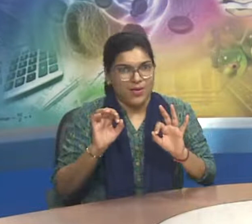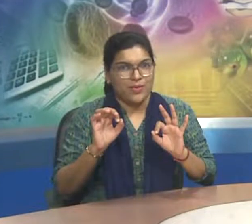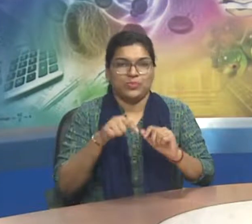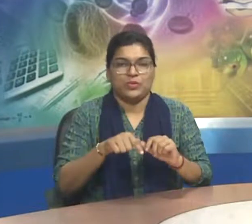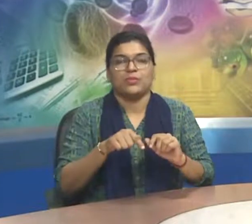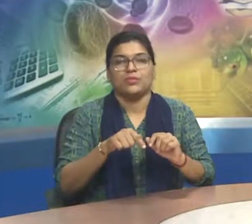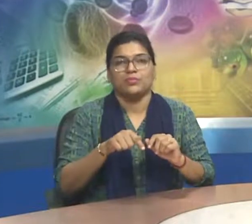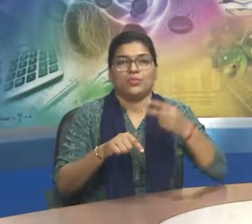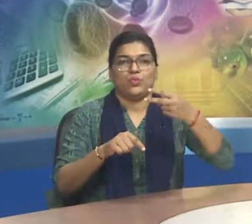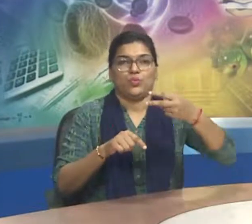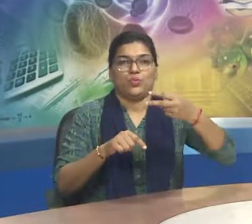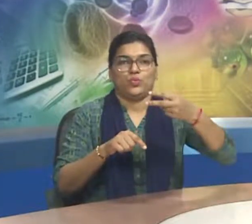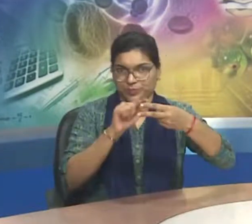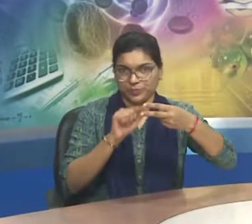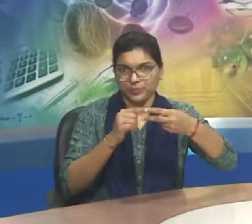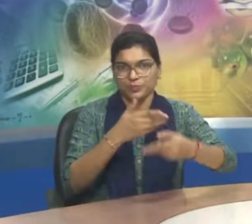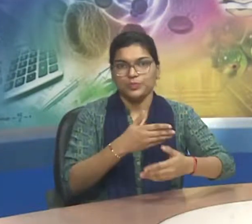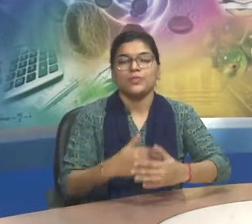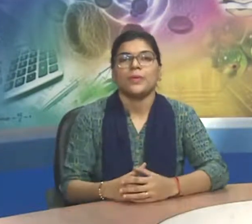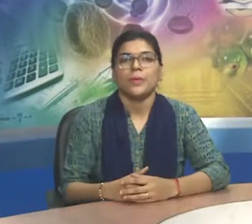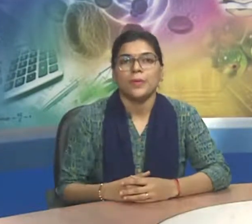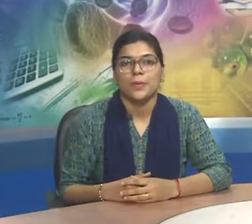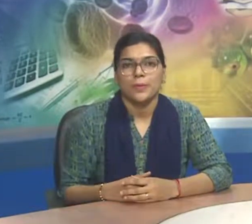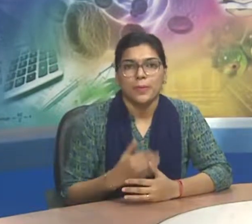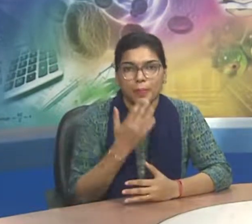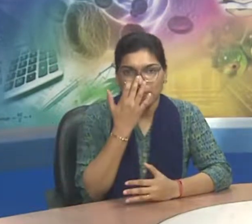gait, or you can say the movement.